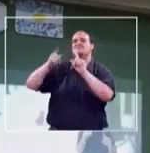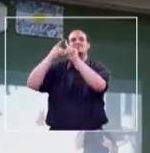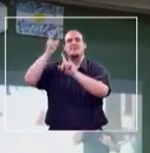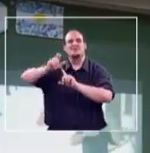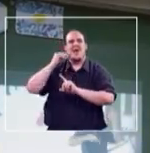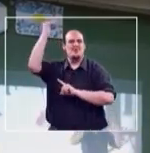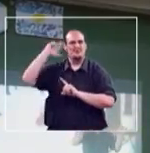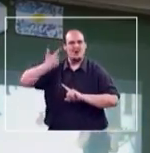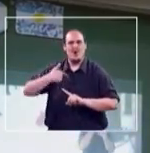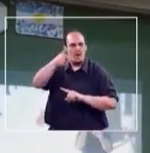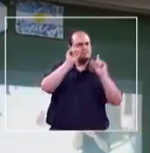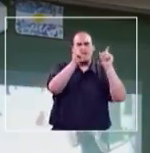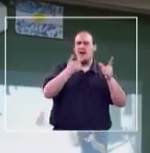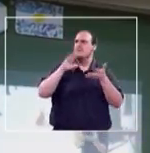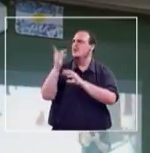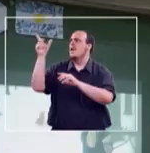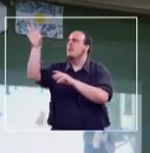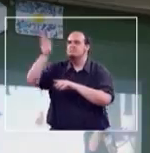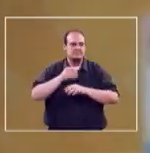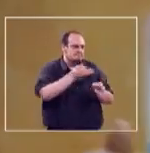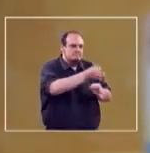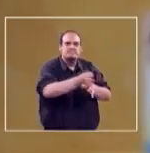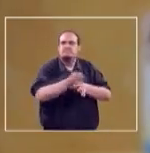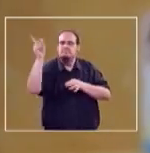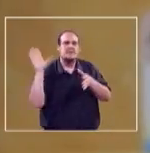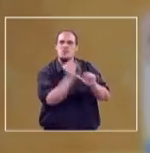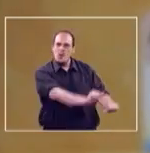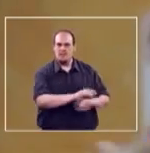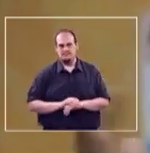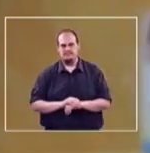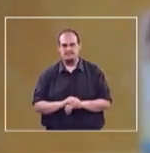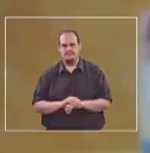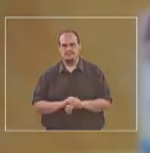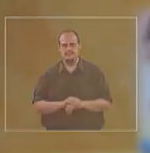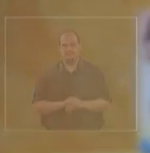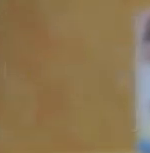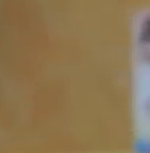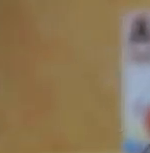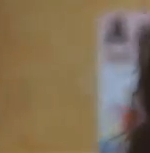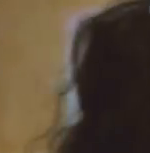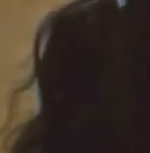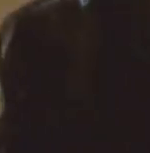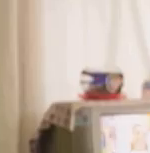adults and gives teachers a powerful educational tool to promote learning using common references.